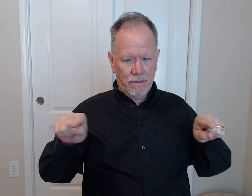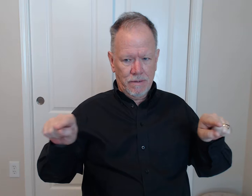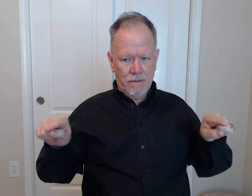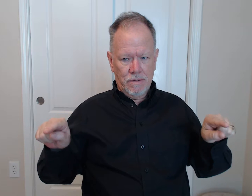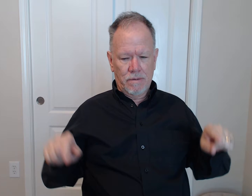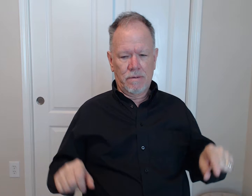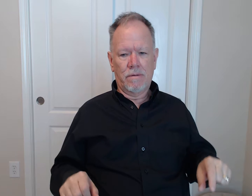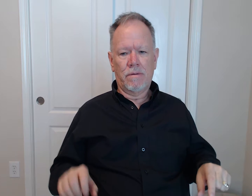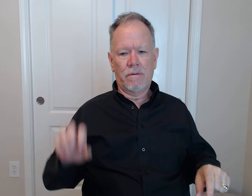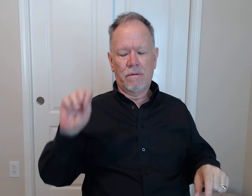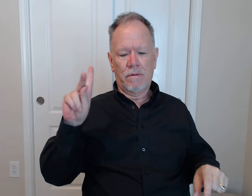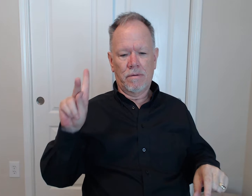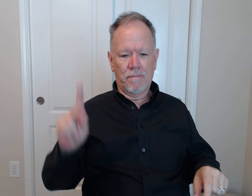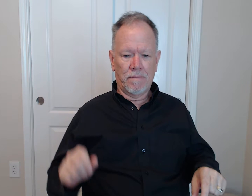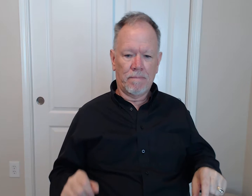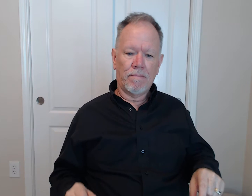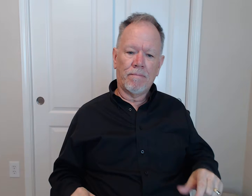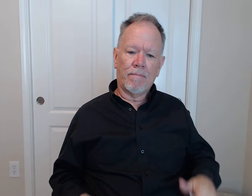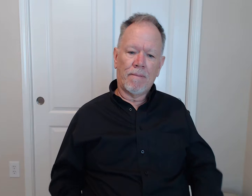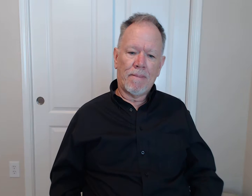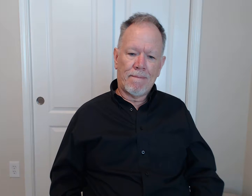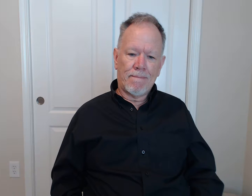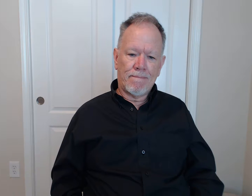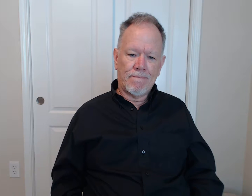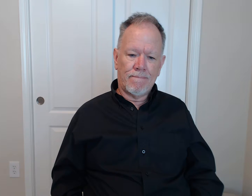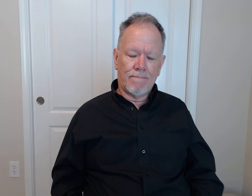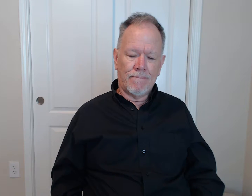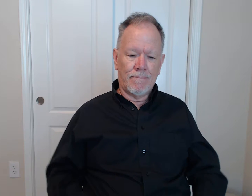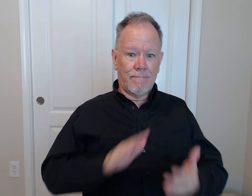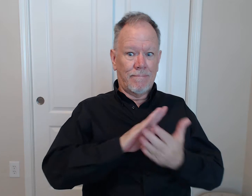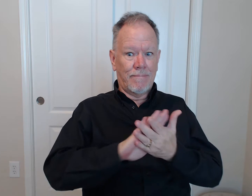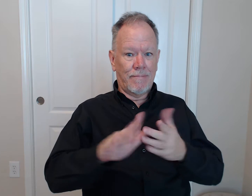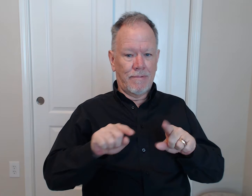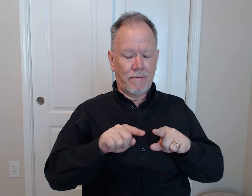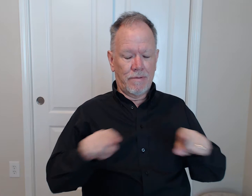okay. So that's a nice line. I feel bad to erase it.